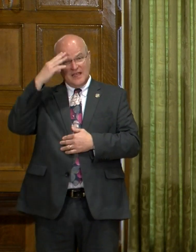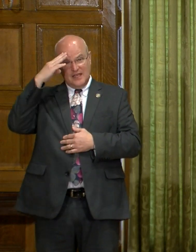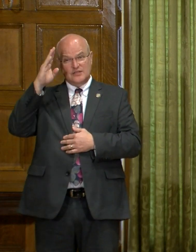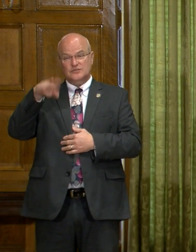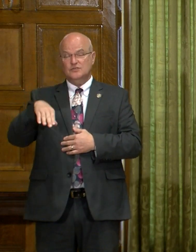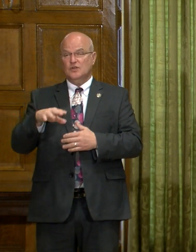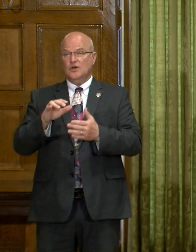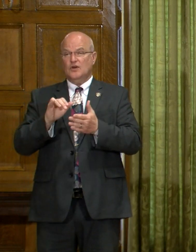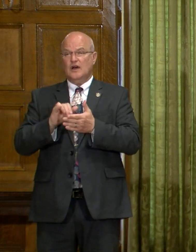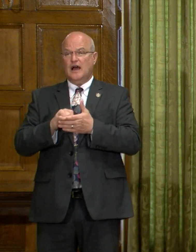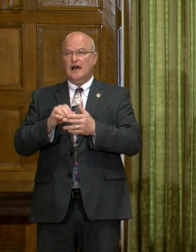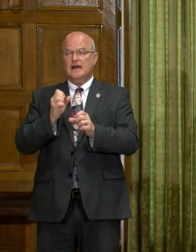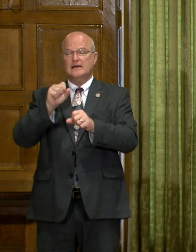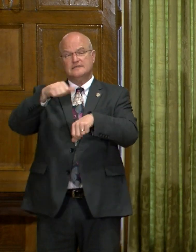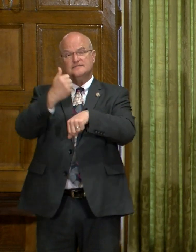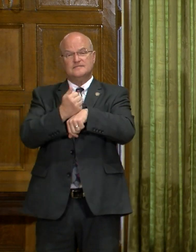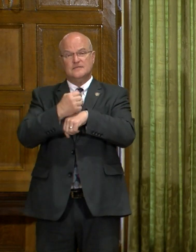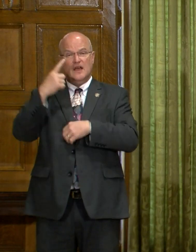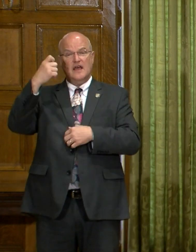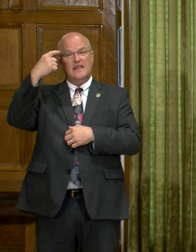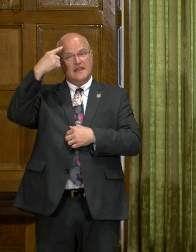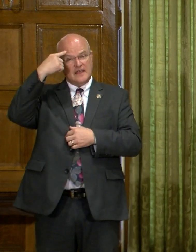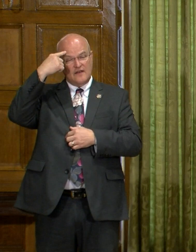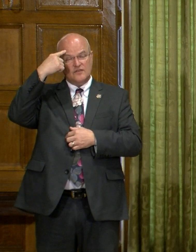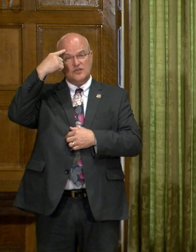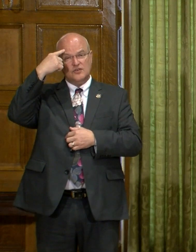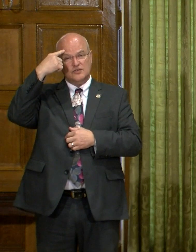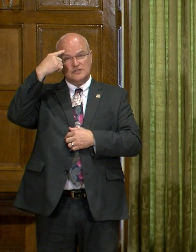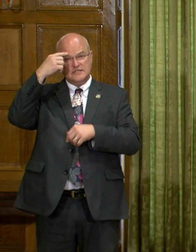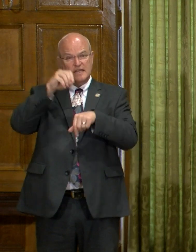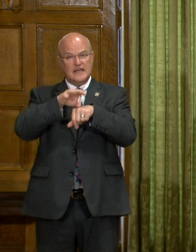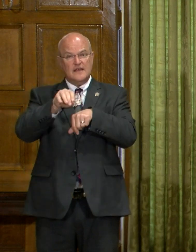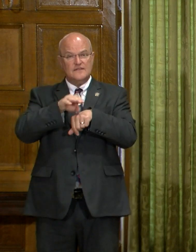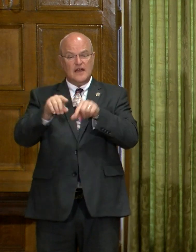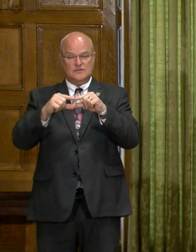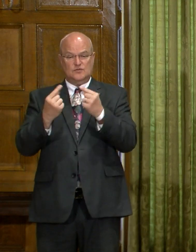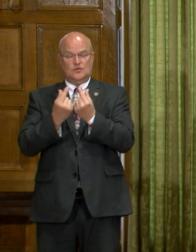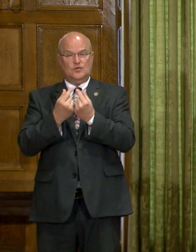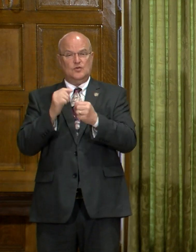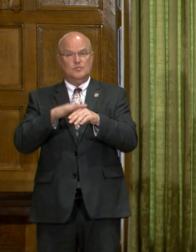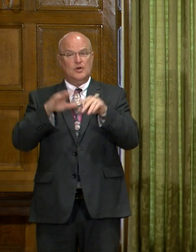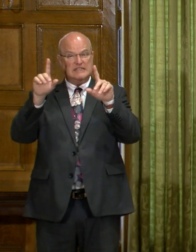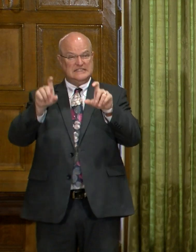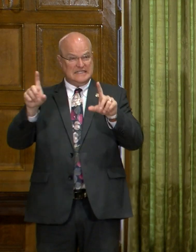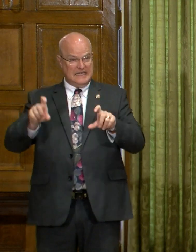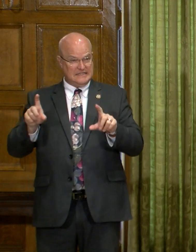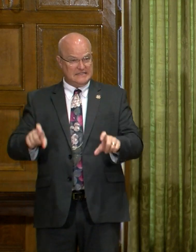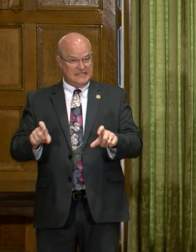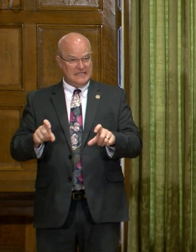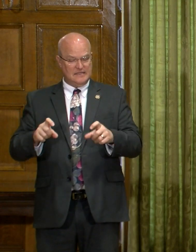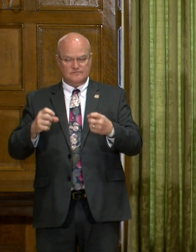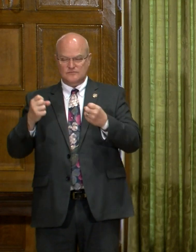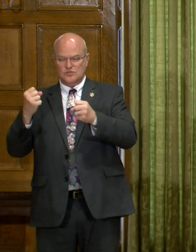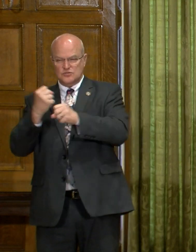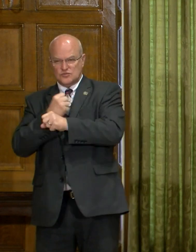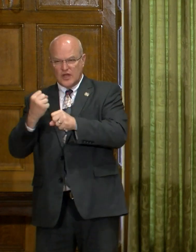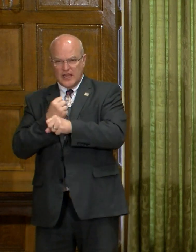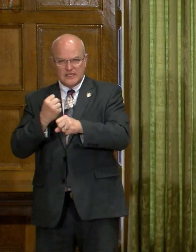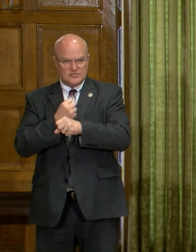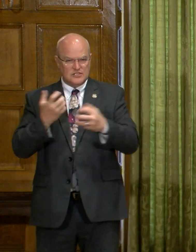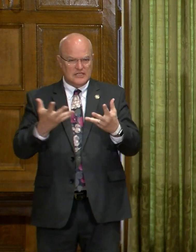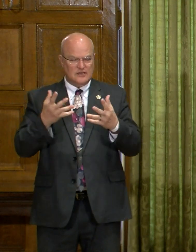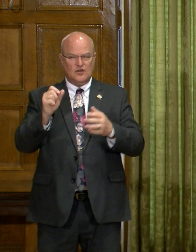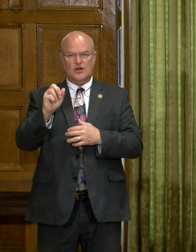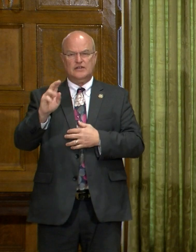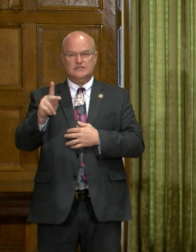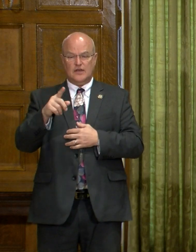know, I created the governor's advisory group on testing strategy in